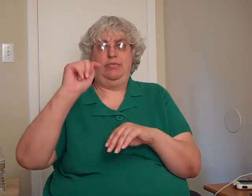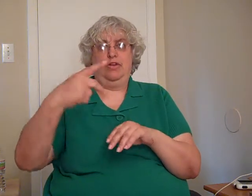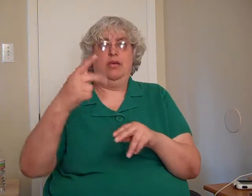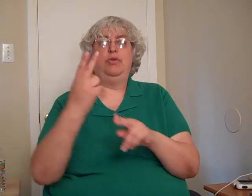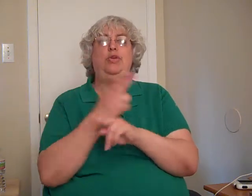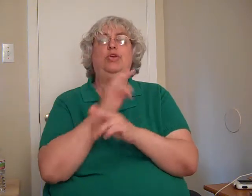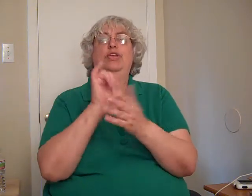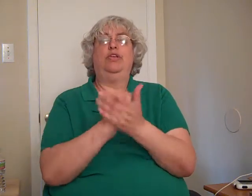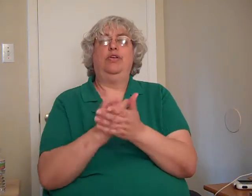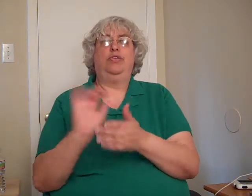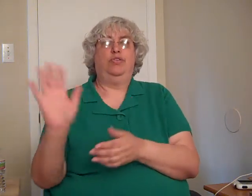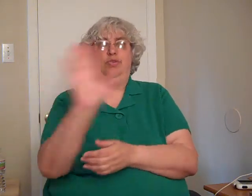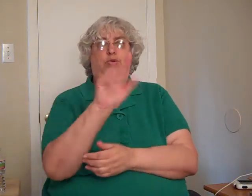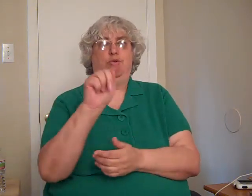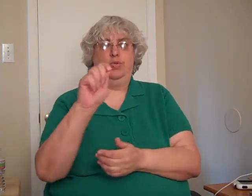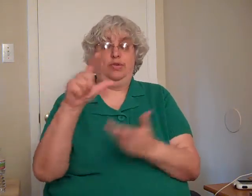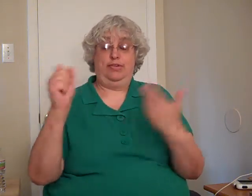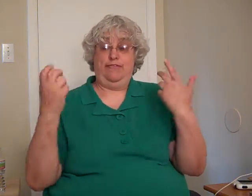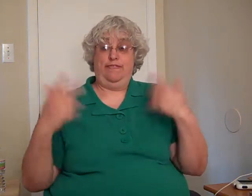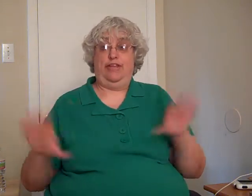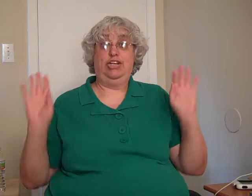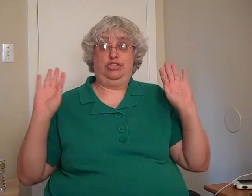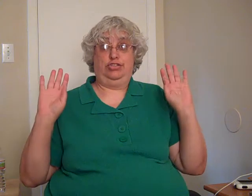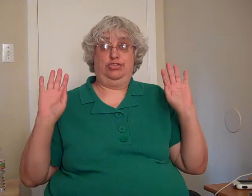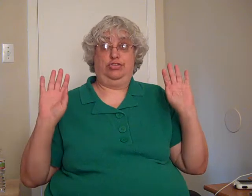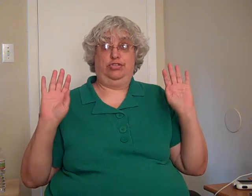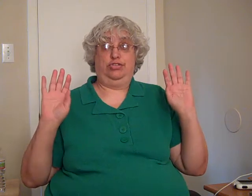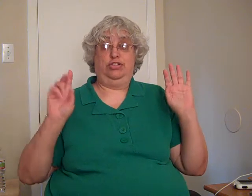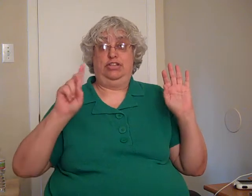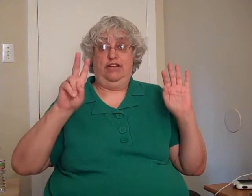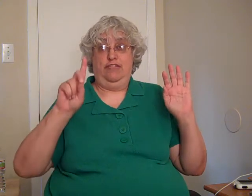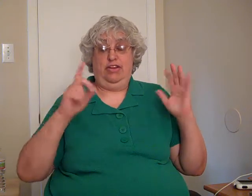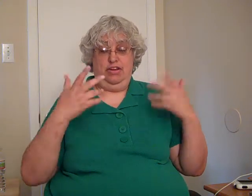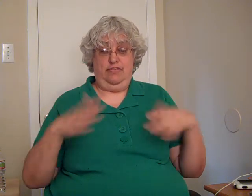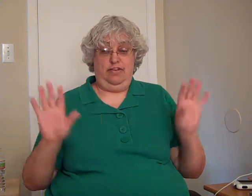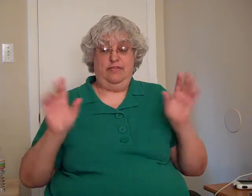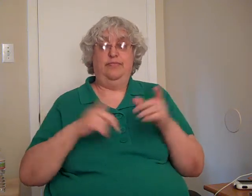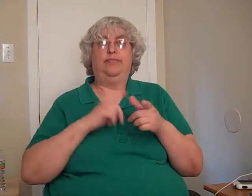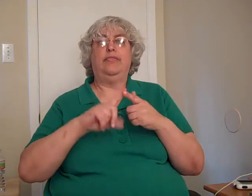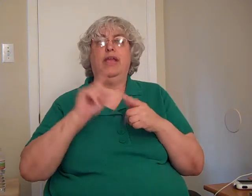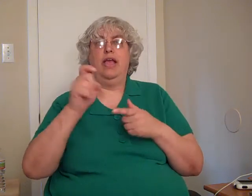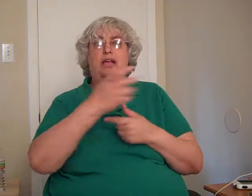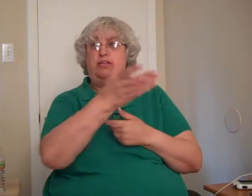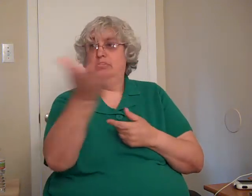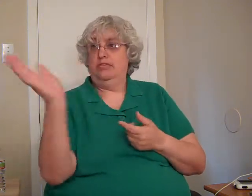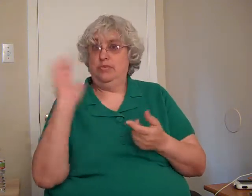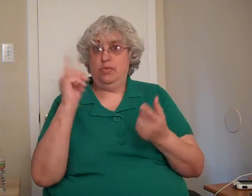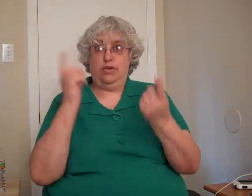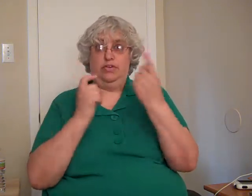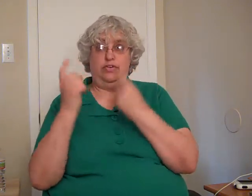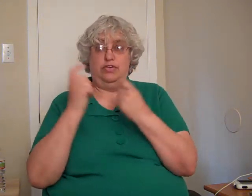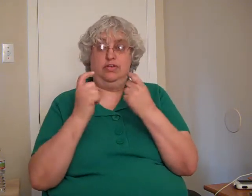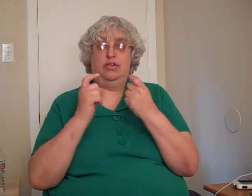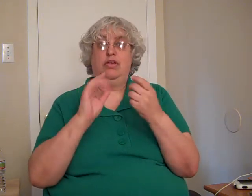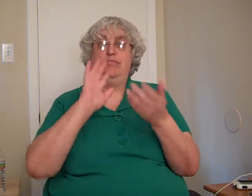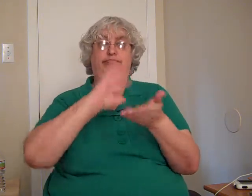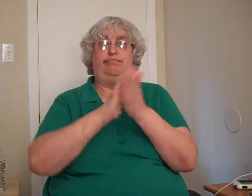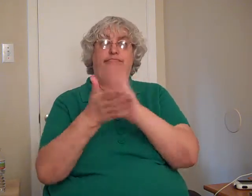tools. After you've done that, you want to simply ask them if they have any questions and wrap up the meeting. You don't want to be